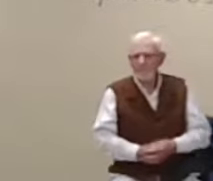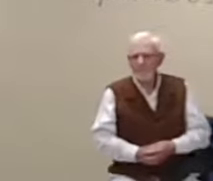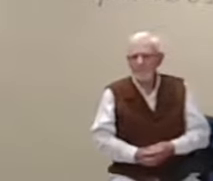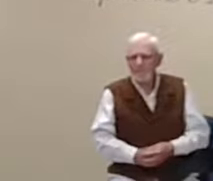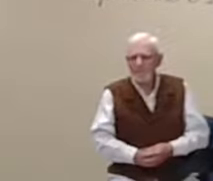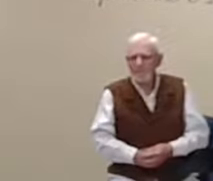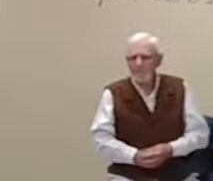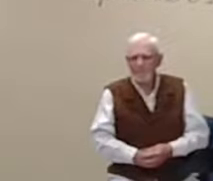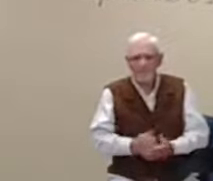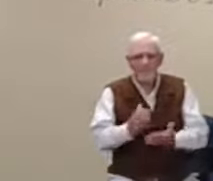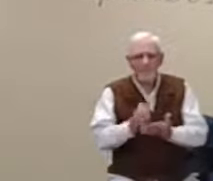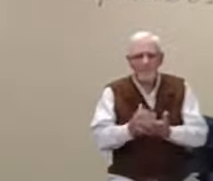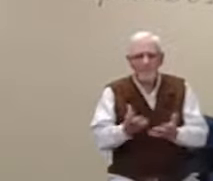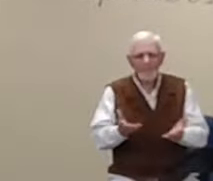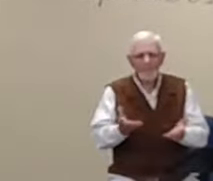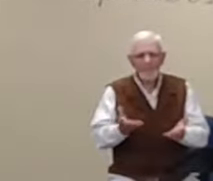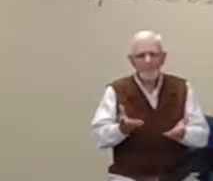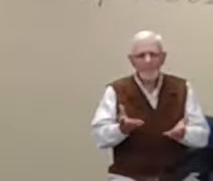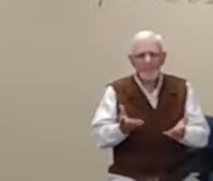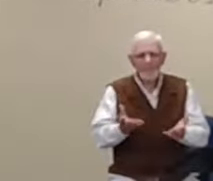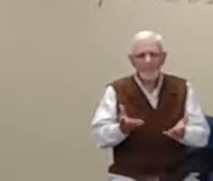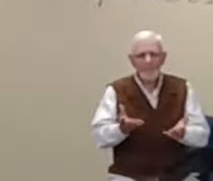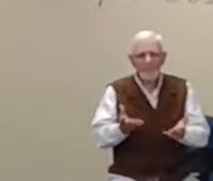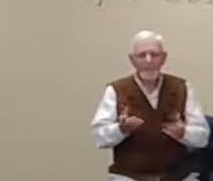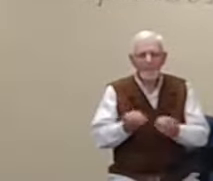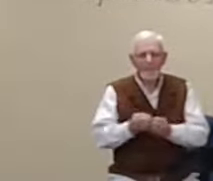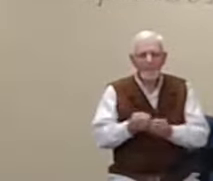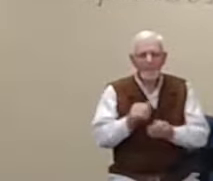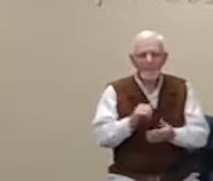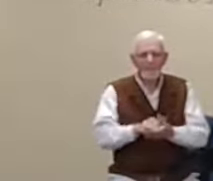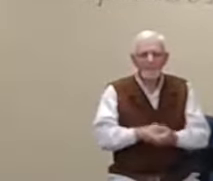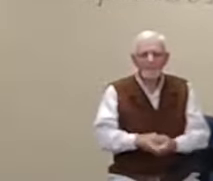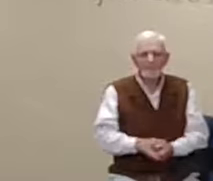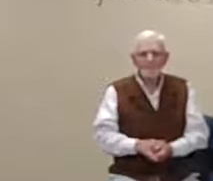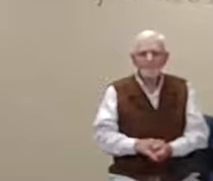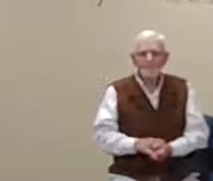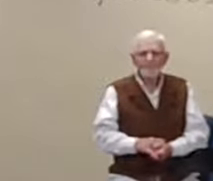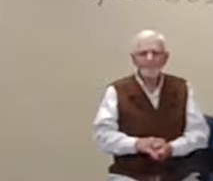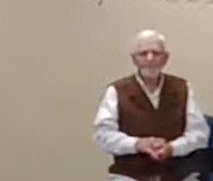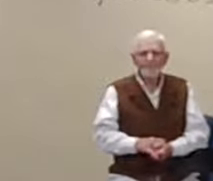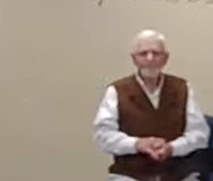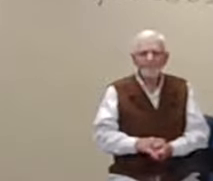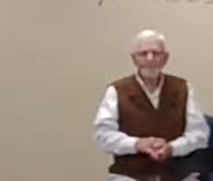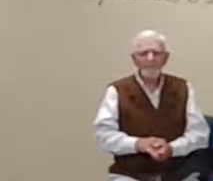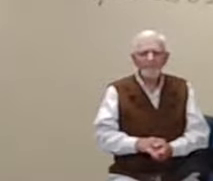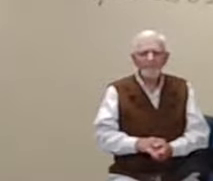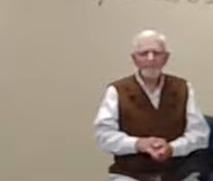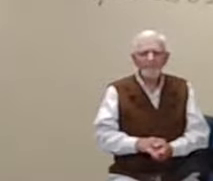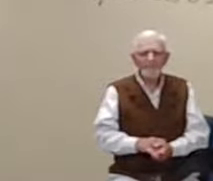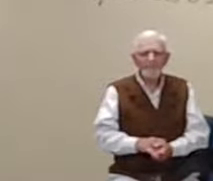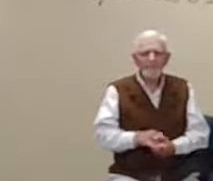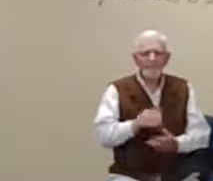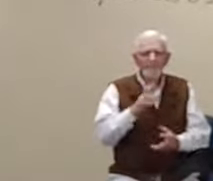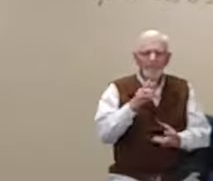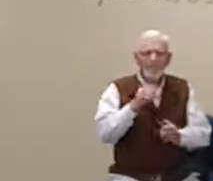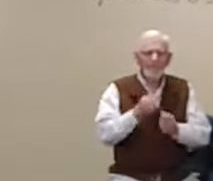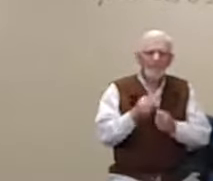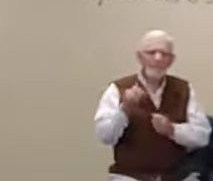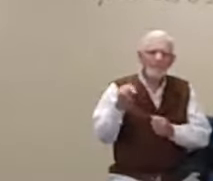I'm going to stop right there and just kind of keep on going. There's more in that. And then we'll get on with what Pastor was talking about this